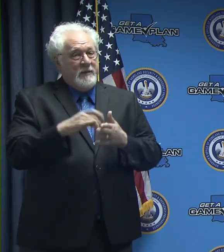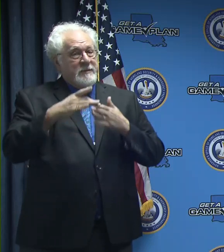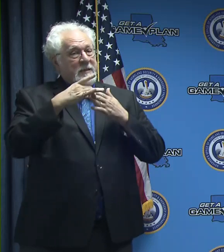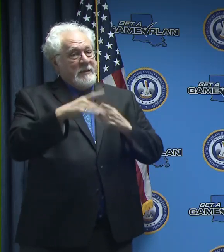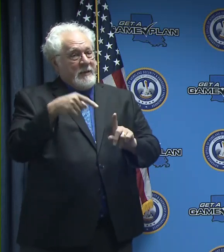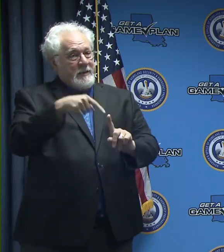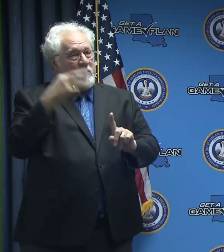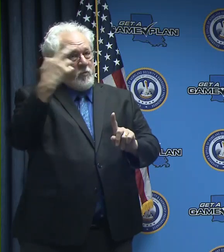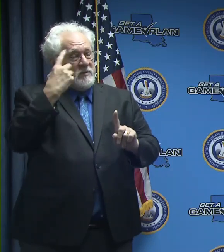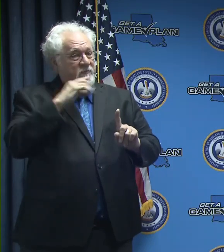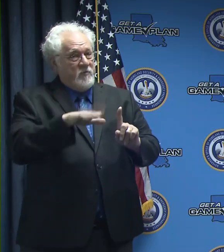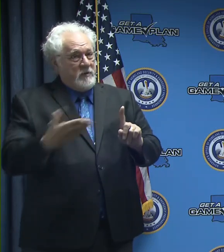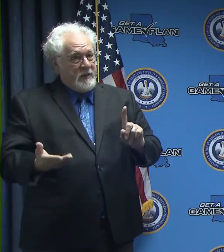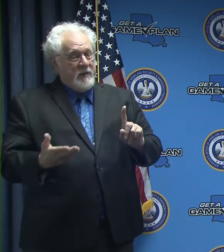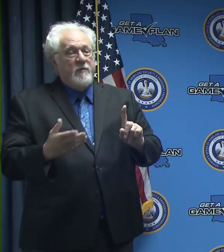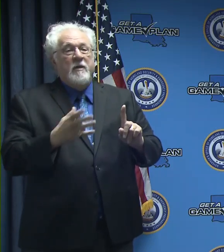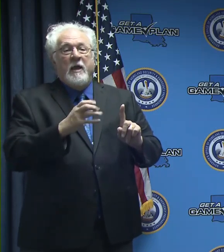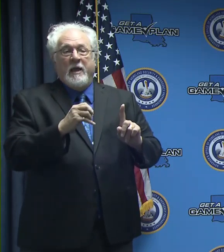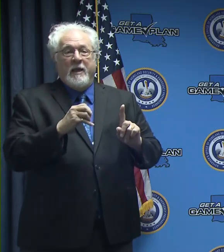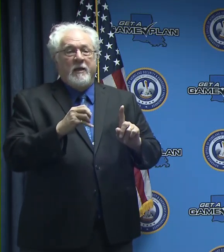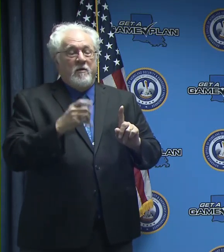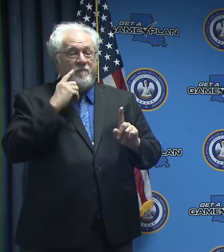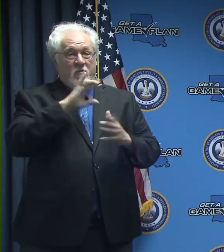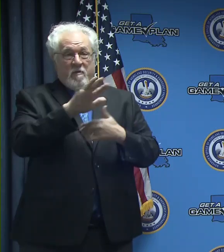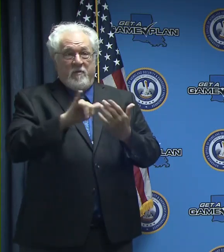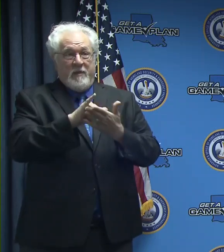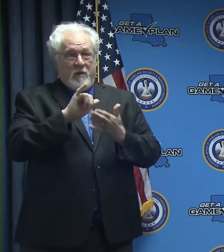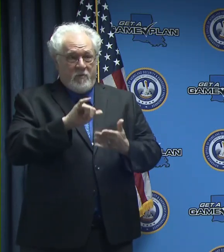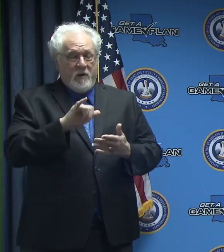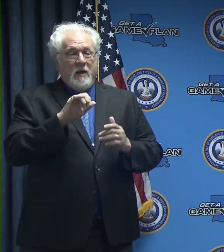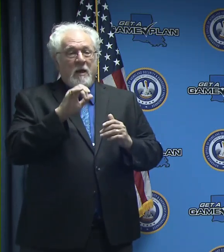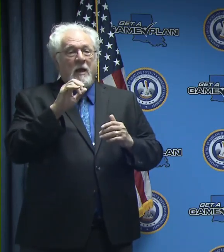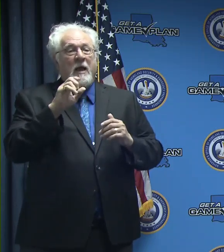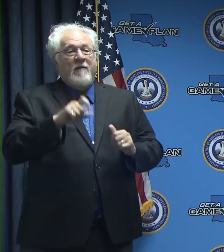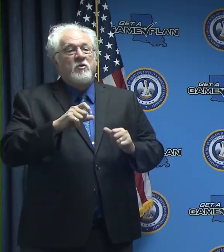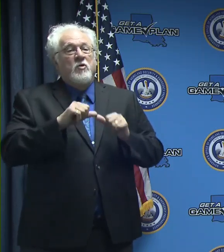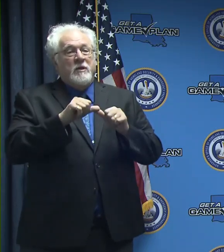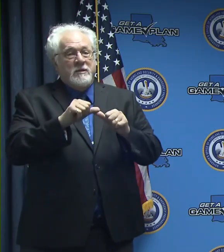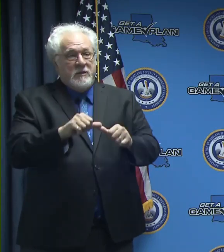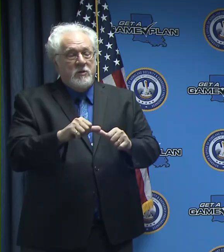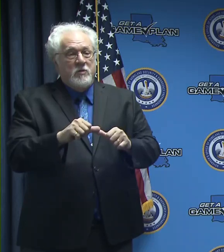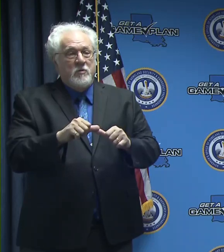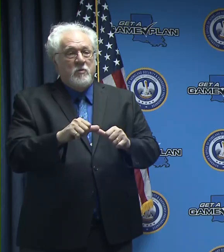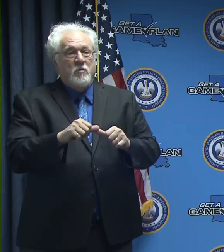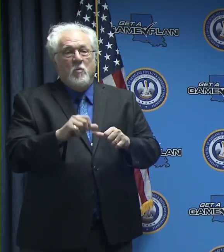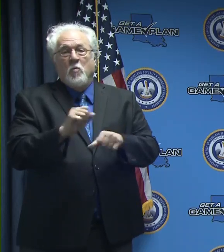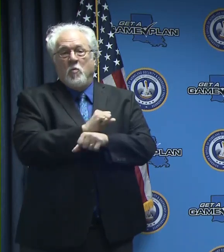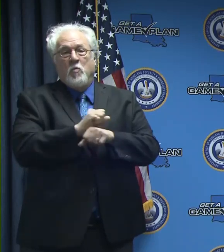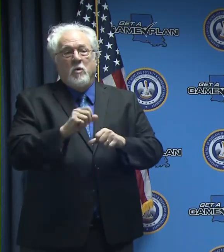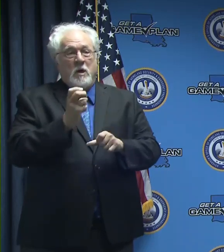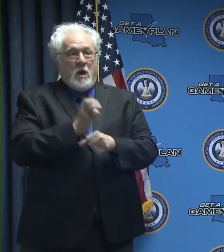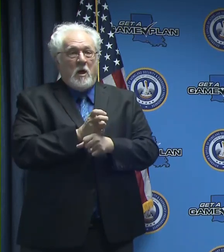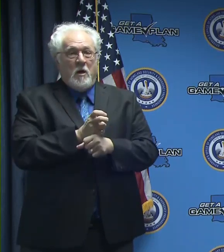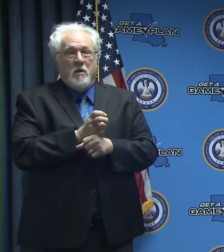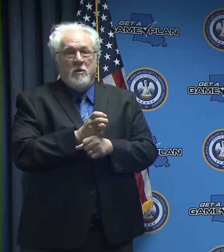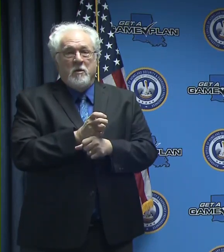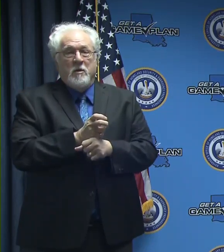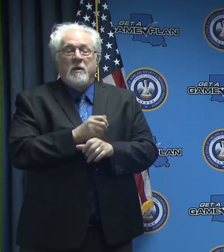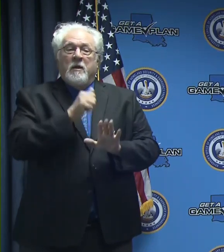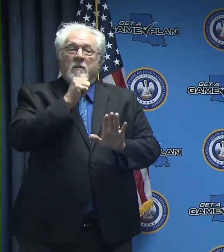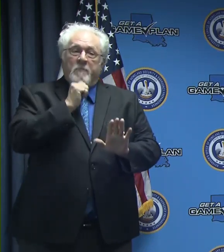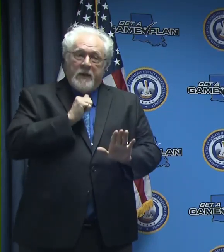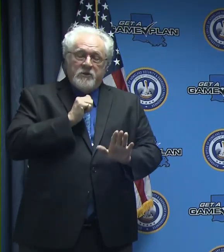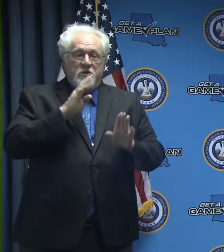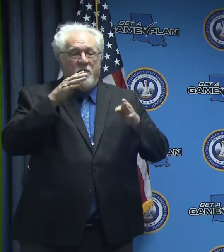Louisiana. And so for all these reasons, we have to continue to work this as hard as we can, be patient,